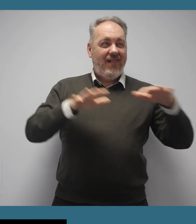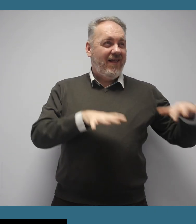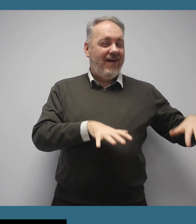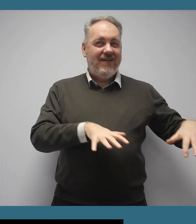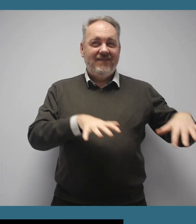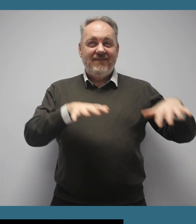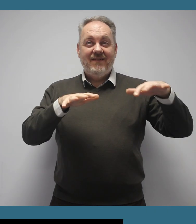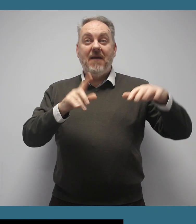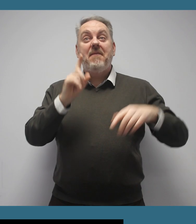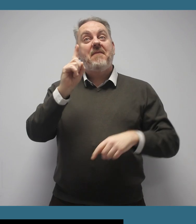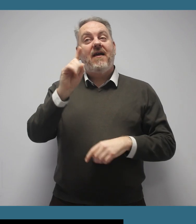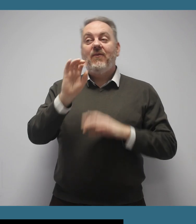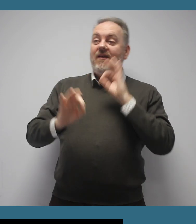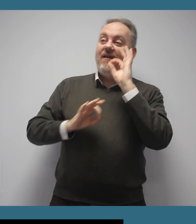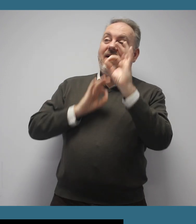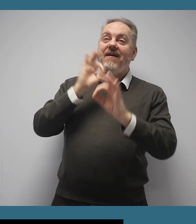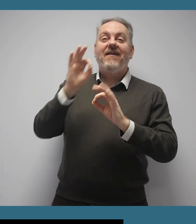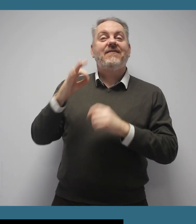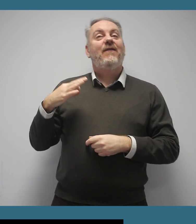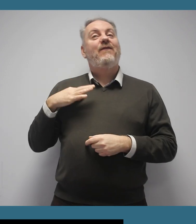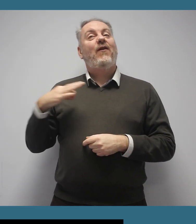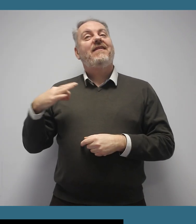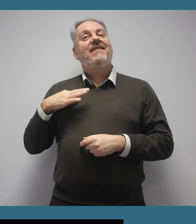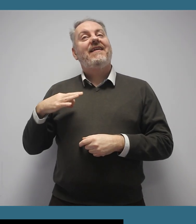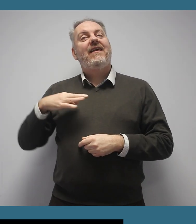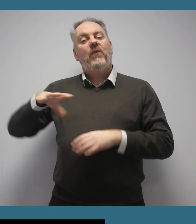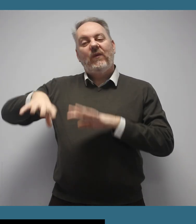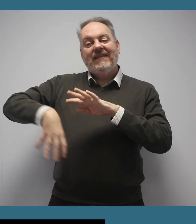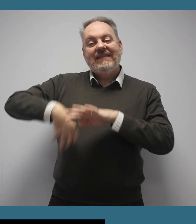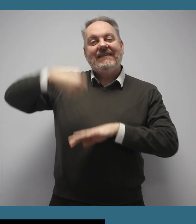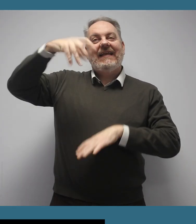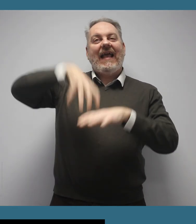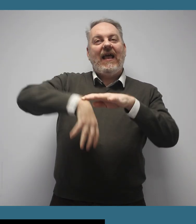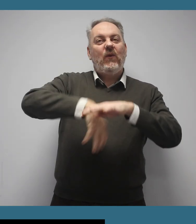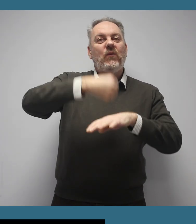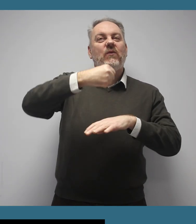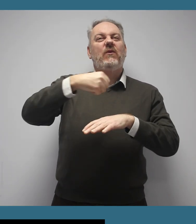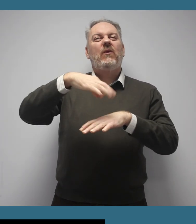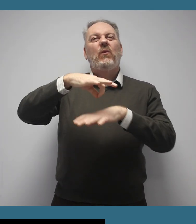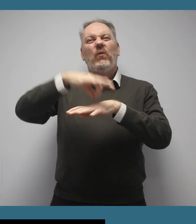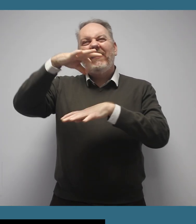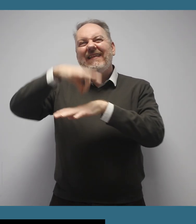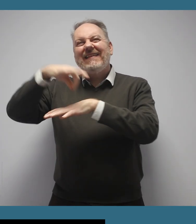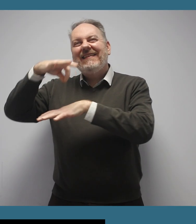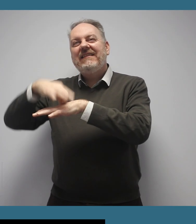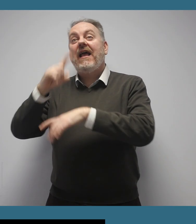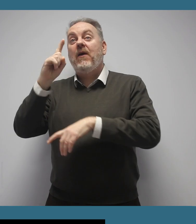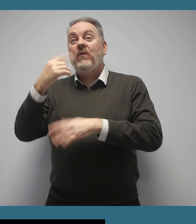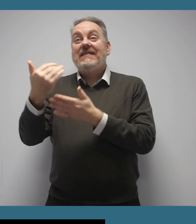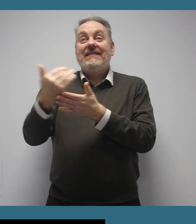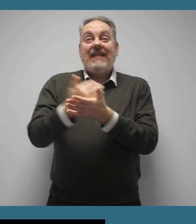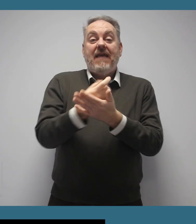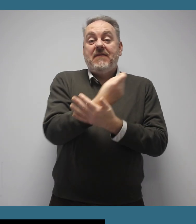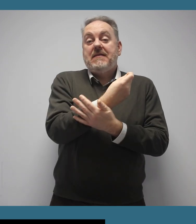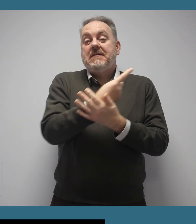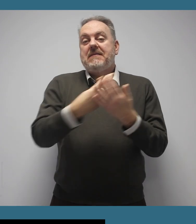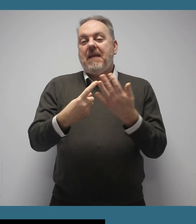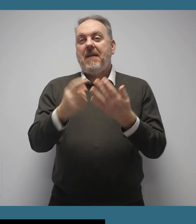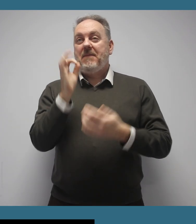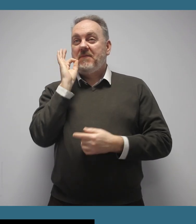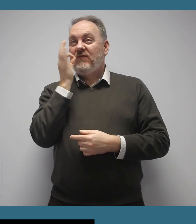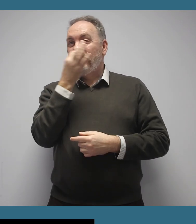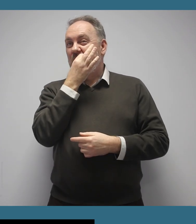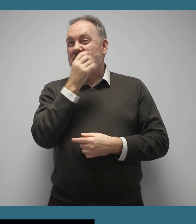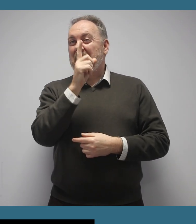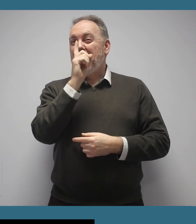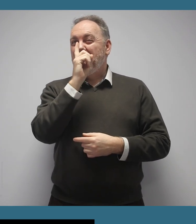with volunteers, we started to weed some of the beds and save some of the roses. But it became clear that the scale of the